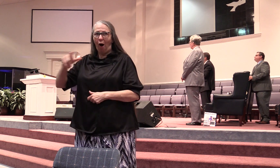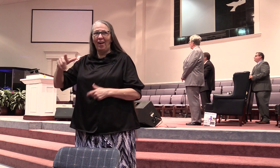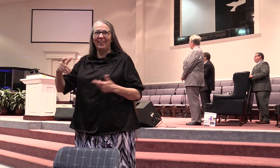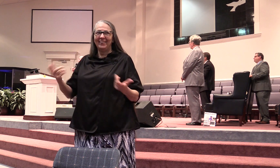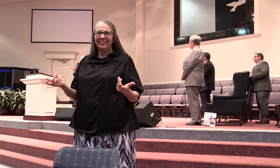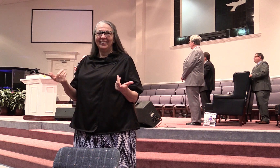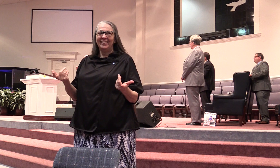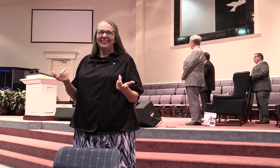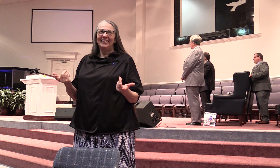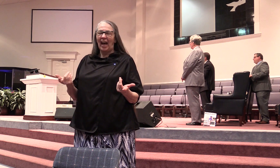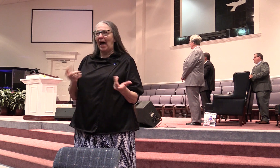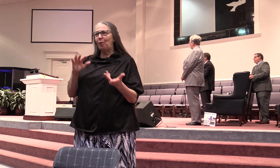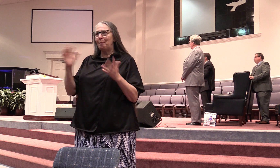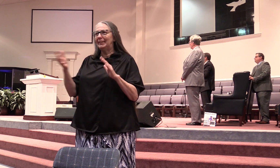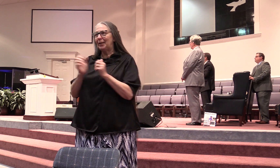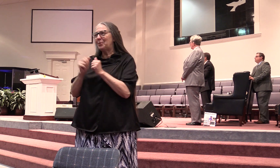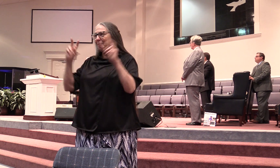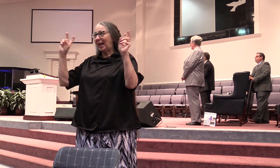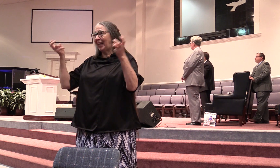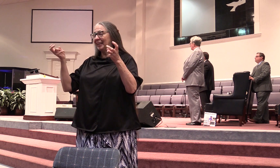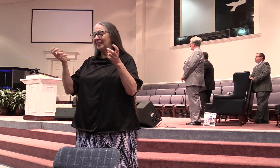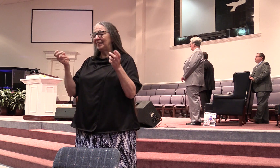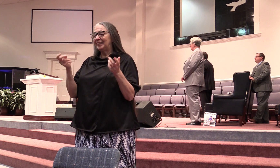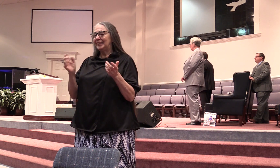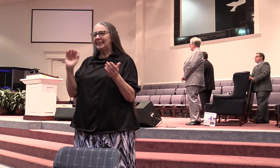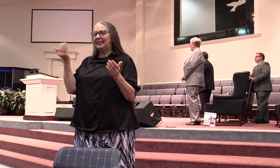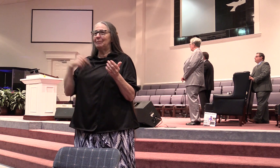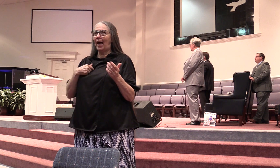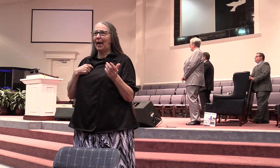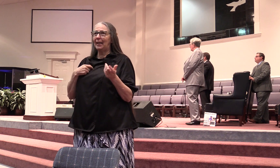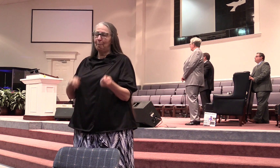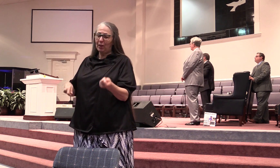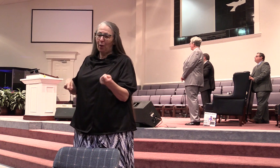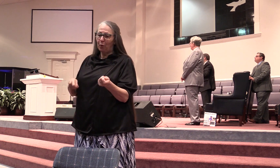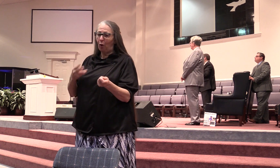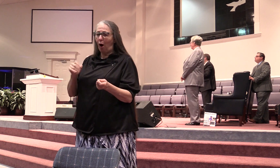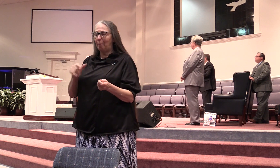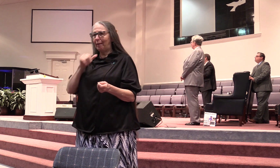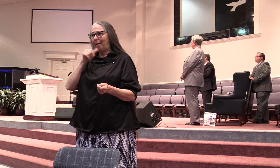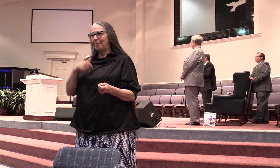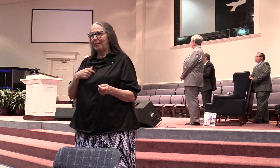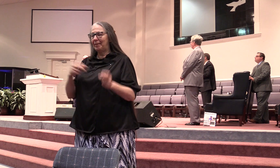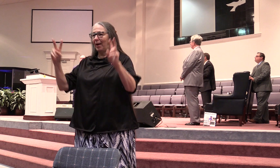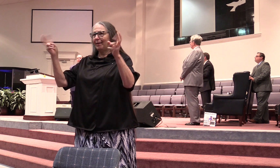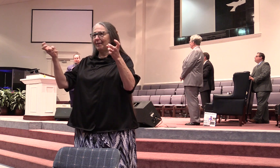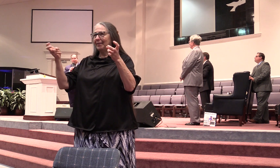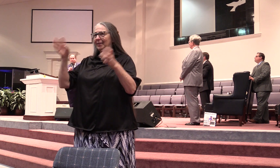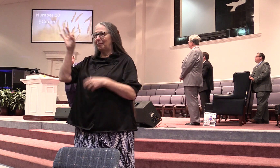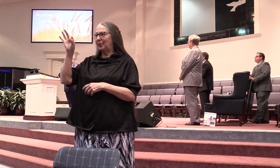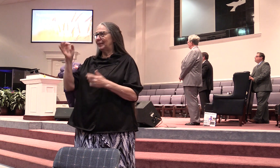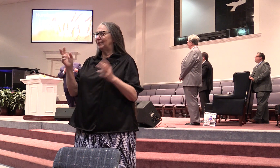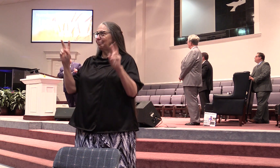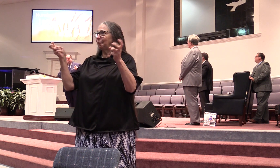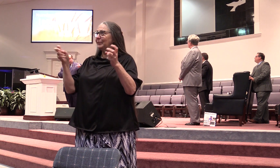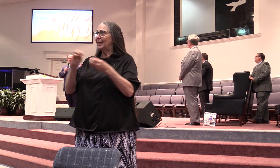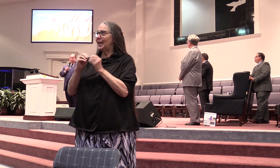I just don't want to mess you up with my title, because it sounds like I'm in the pool hall, but I'm not. Title, I'm going to preach today on this subject,